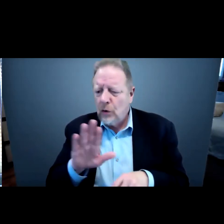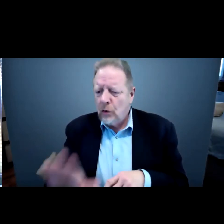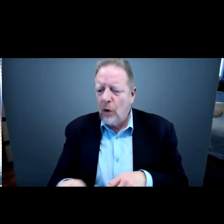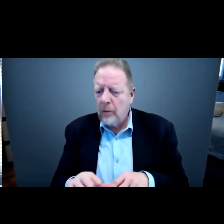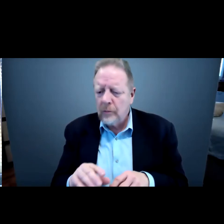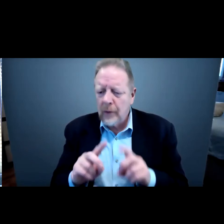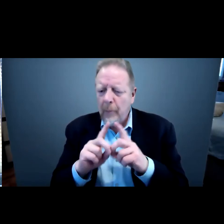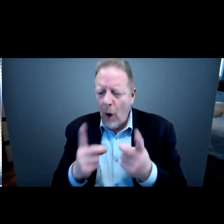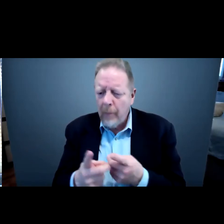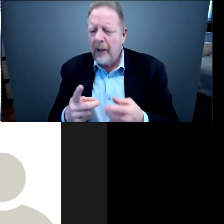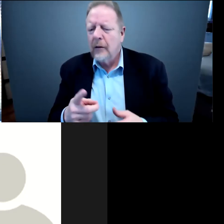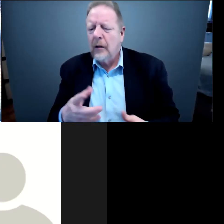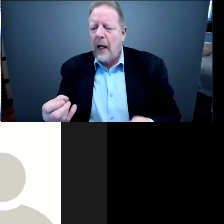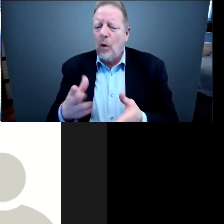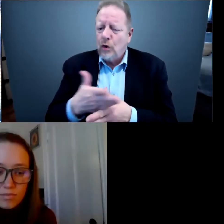Okay.